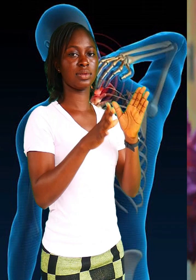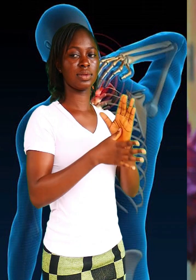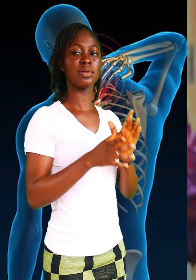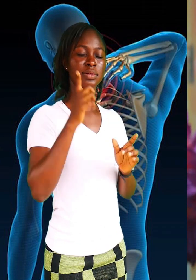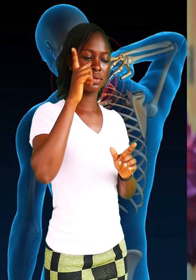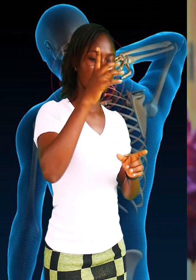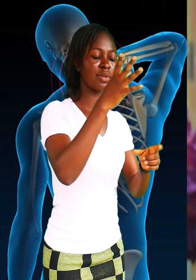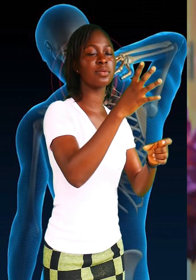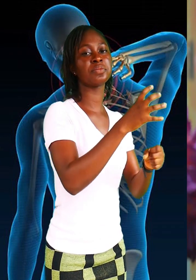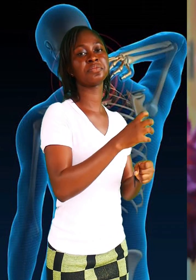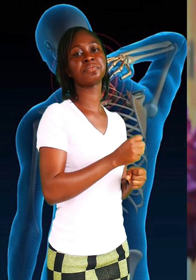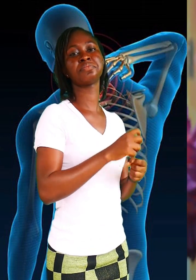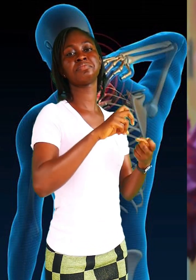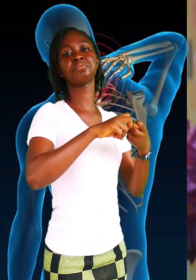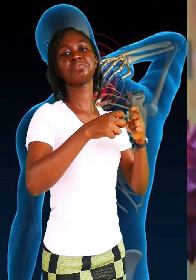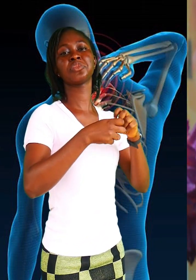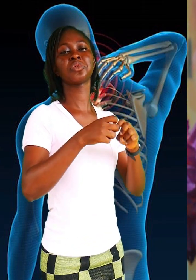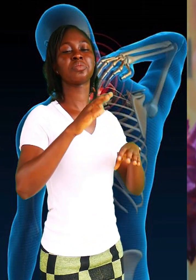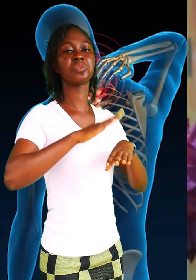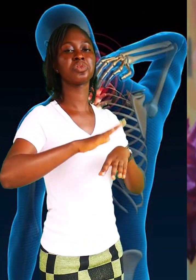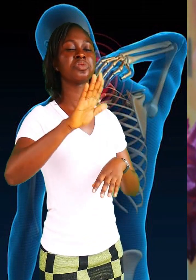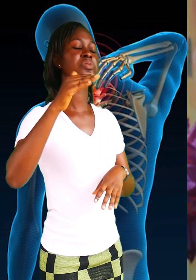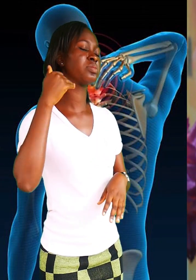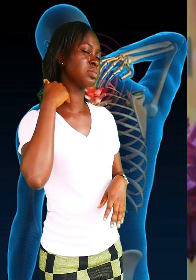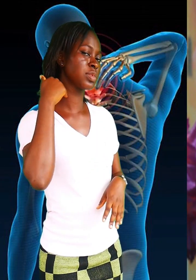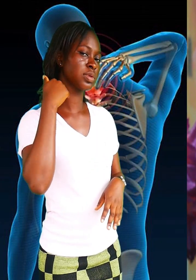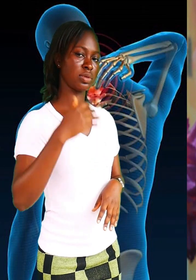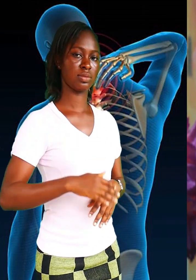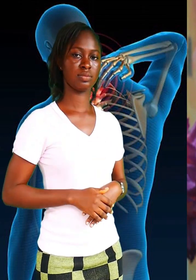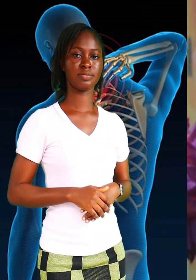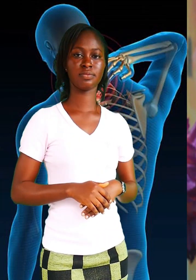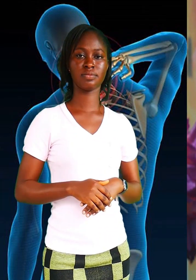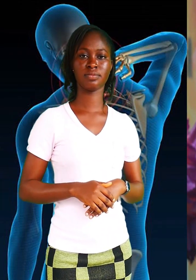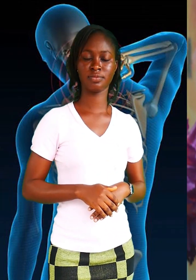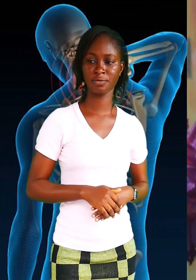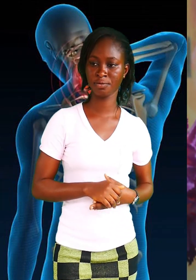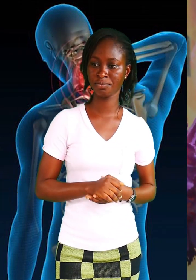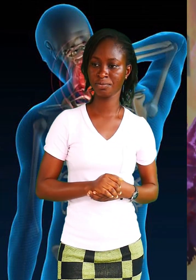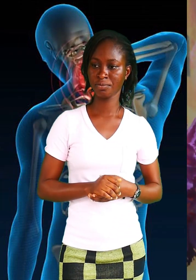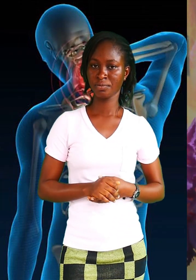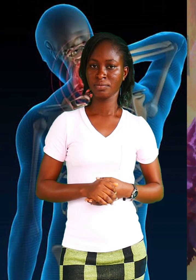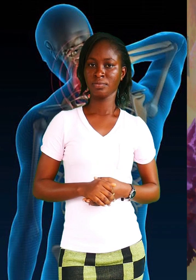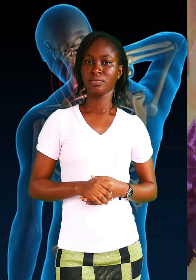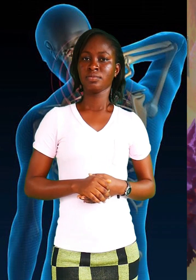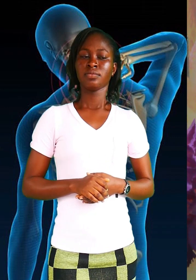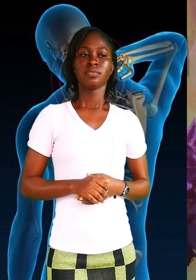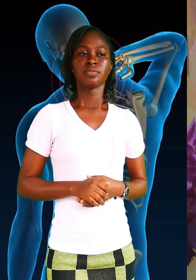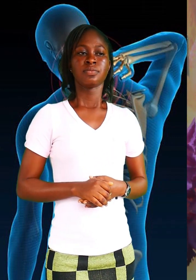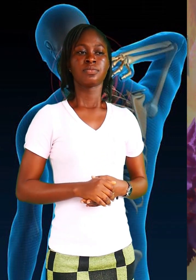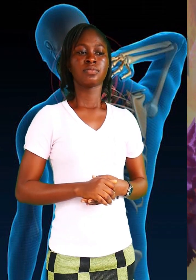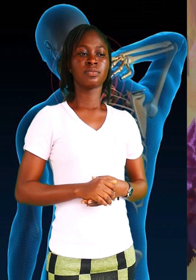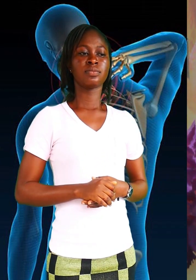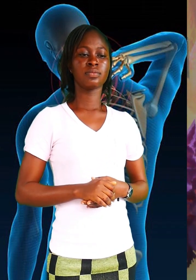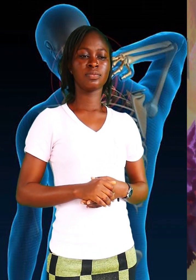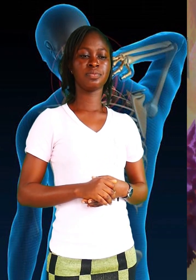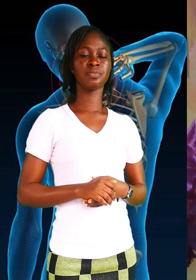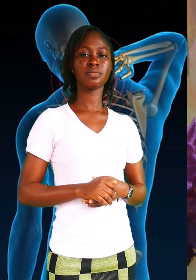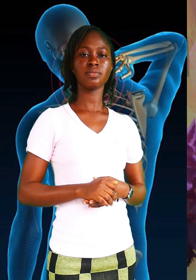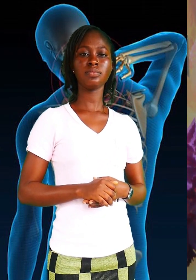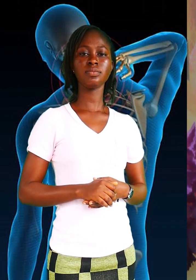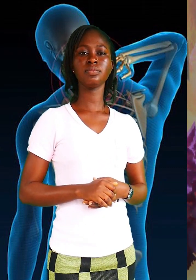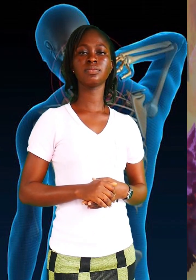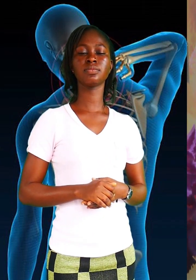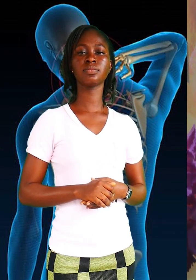nti ube hu se ade be chi no na okon mu agye no ene so so mra awoda saa no e de ha be ma